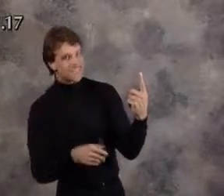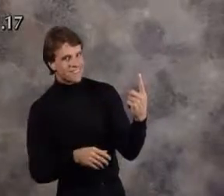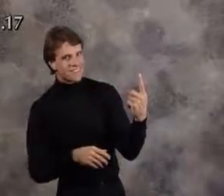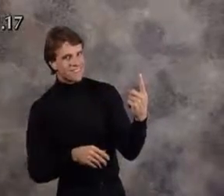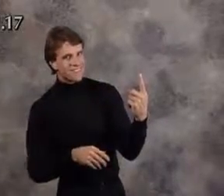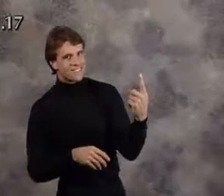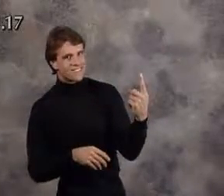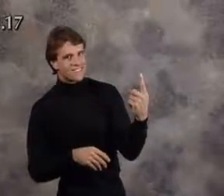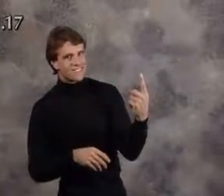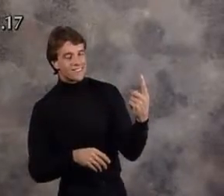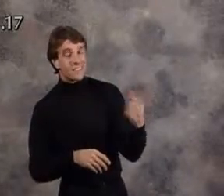and they will respond.